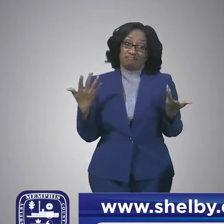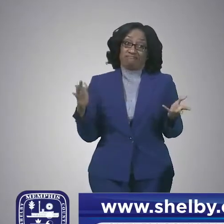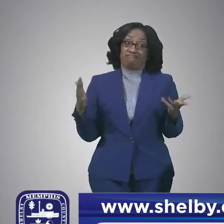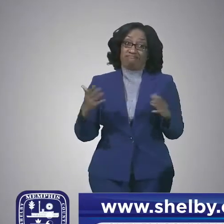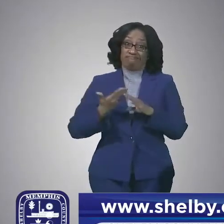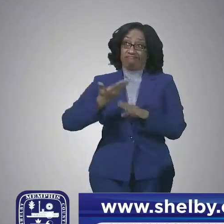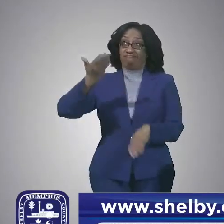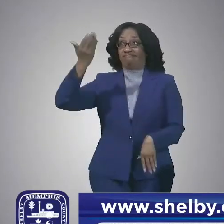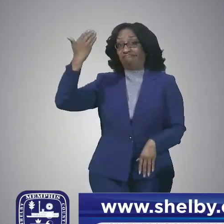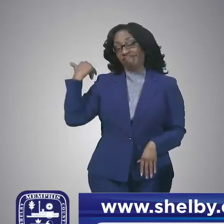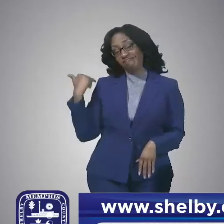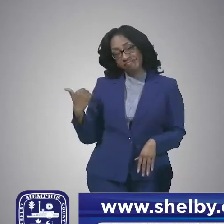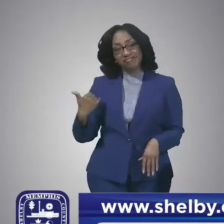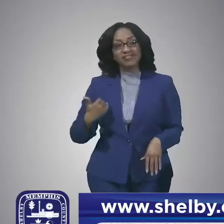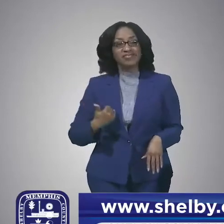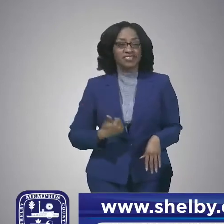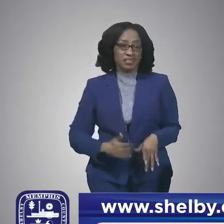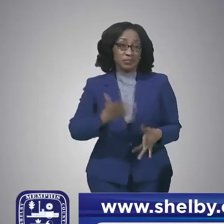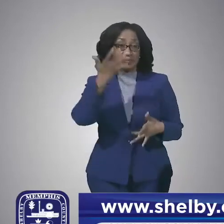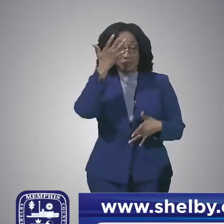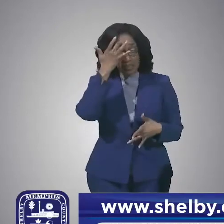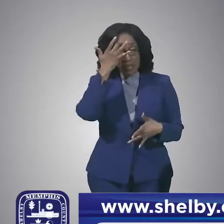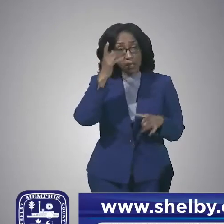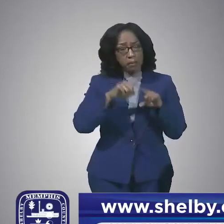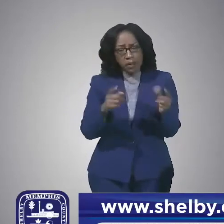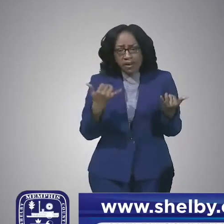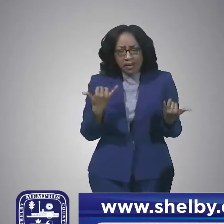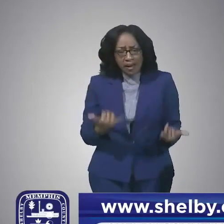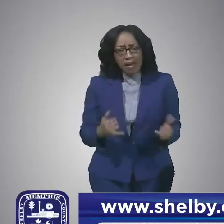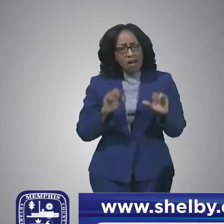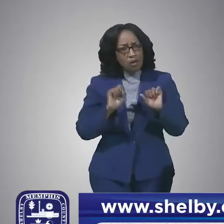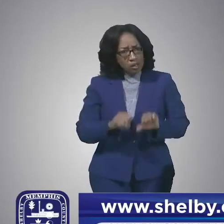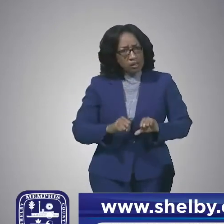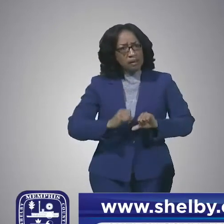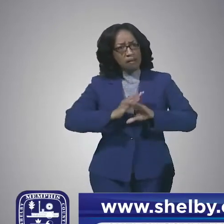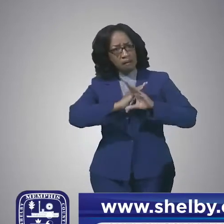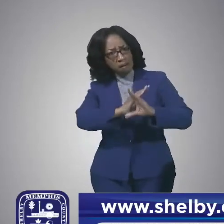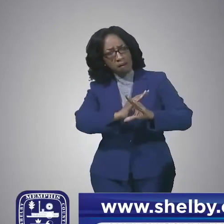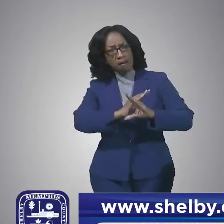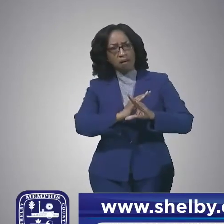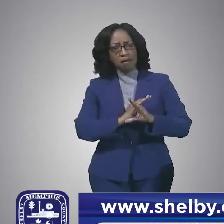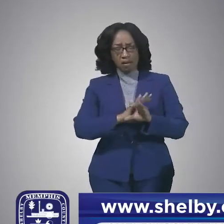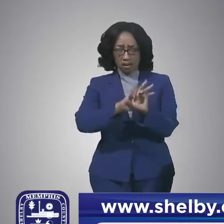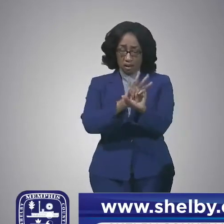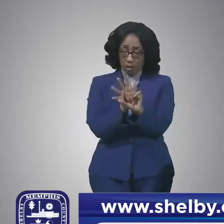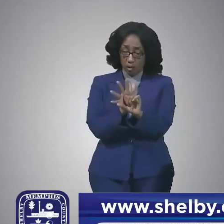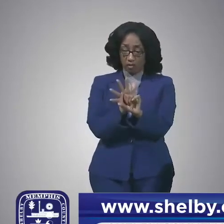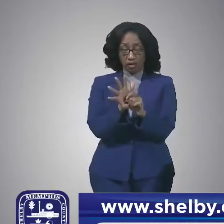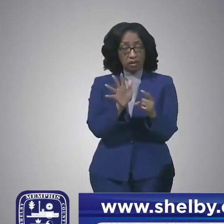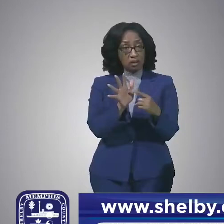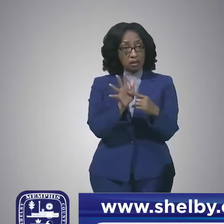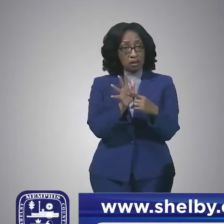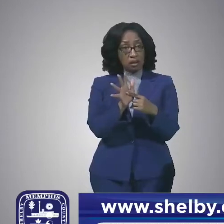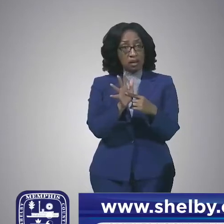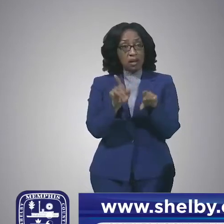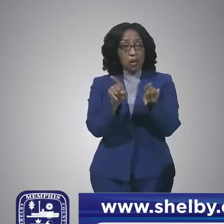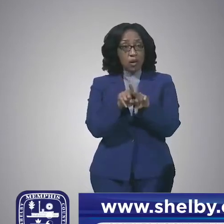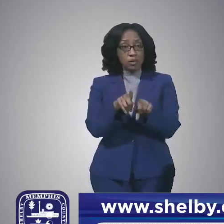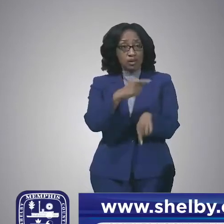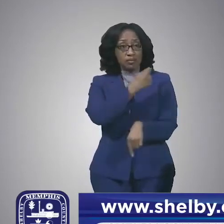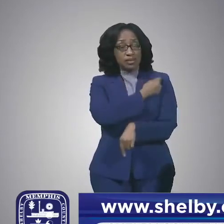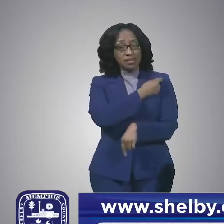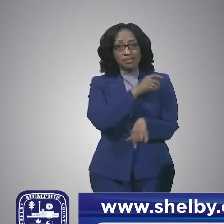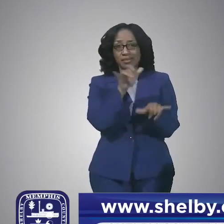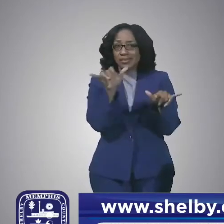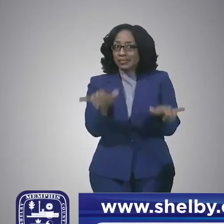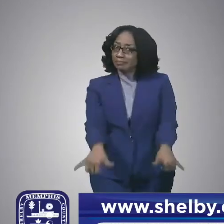But now all of those things can be prevented. COVID-19 and the vaccine that prevents it is